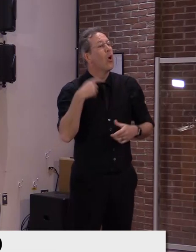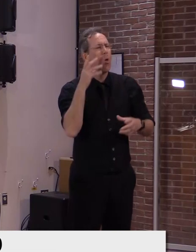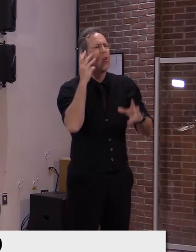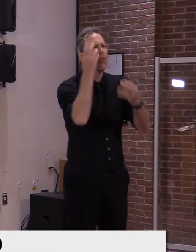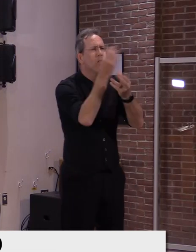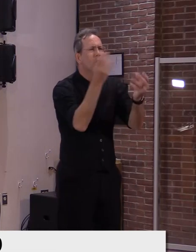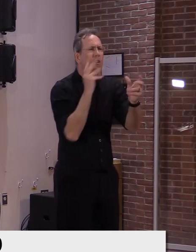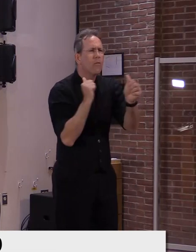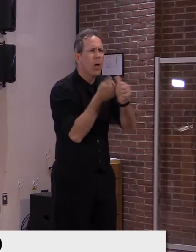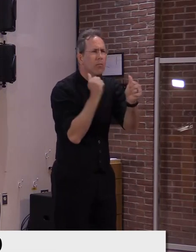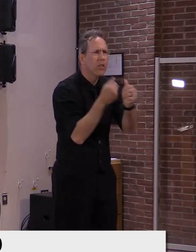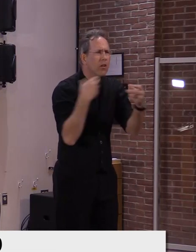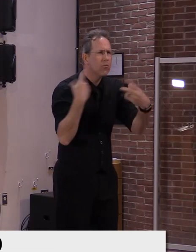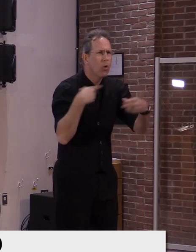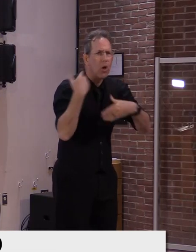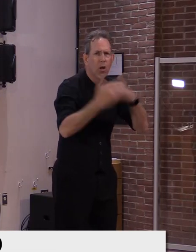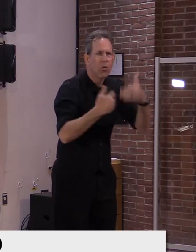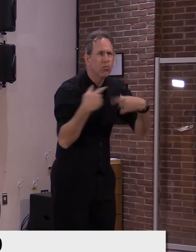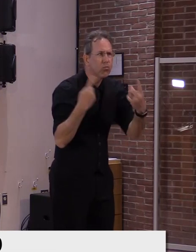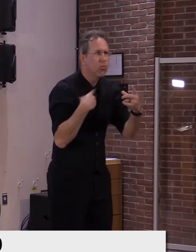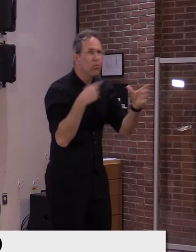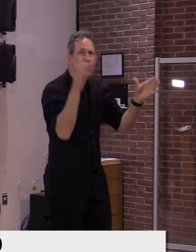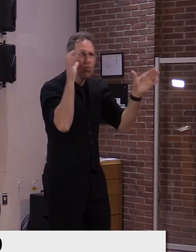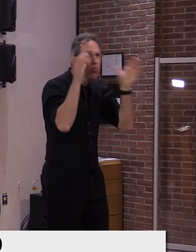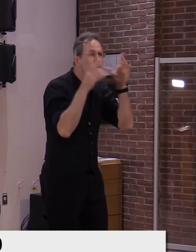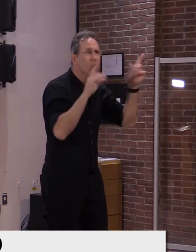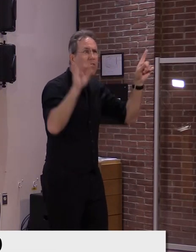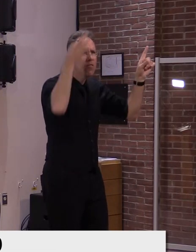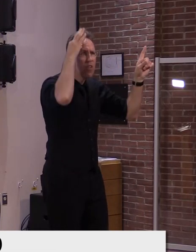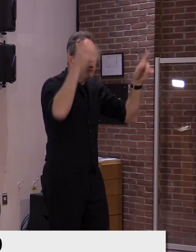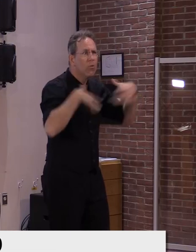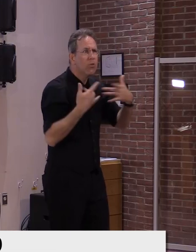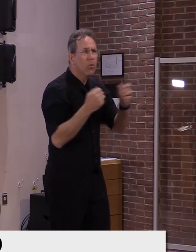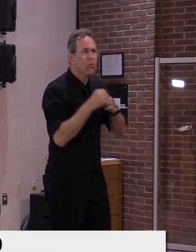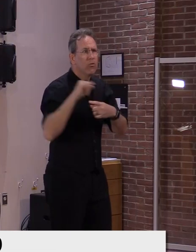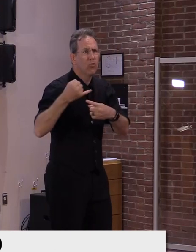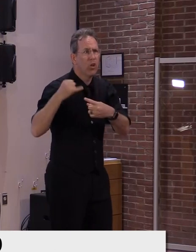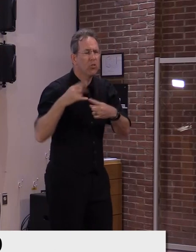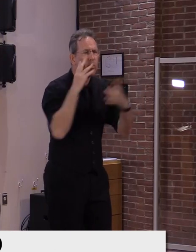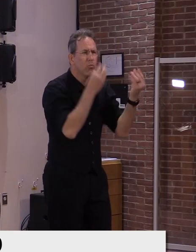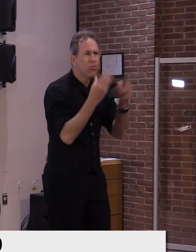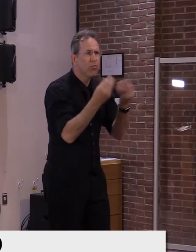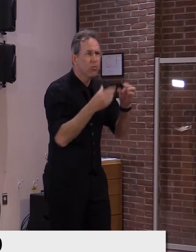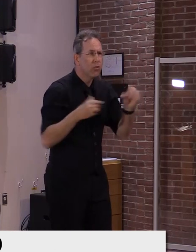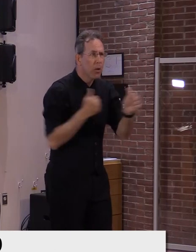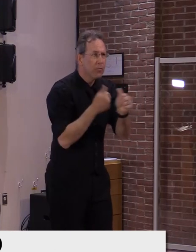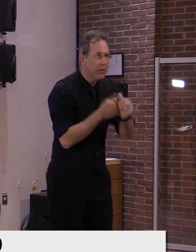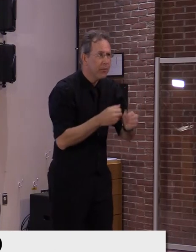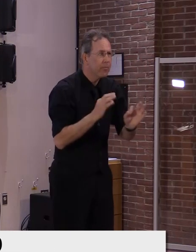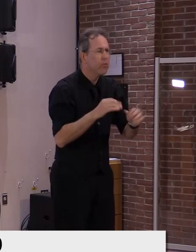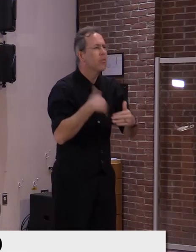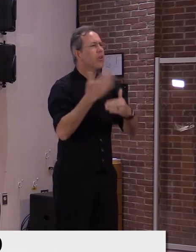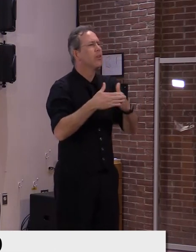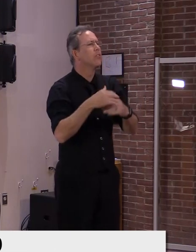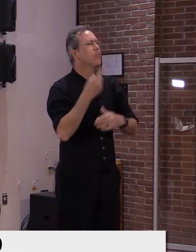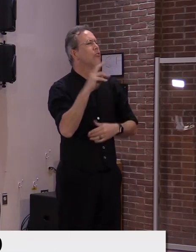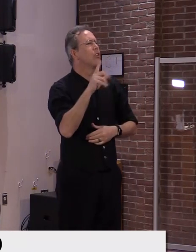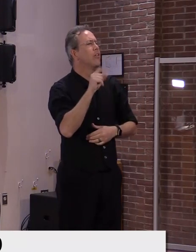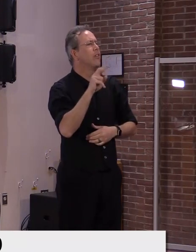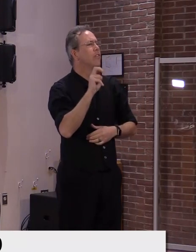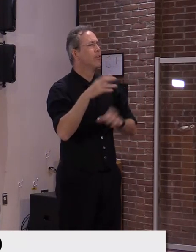unfold with the federal government. At this time, I'll turn it over to Dr. Levine for his